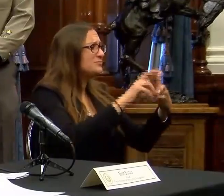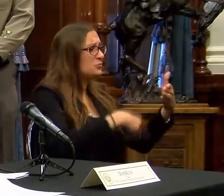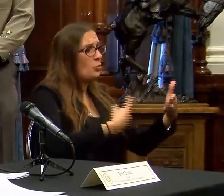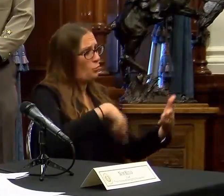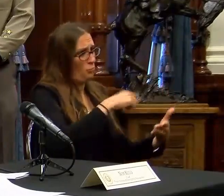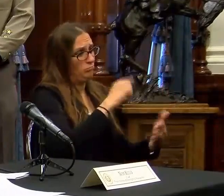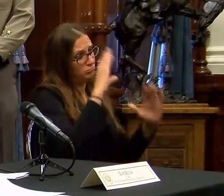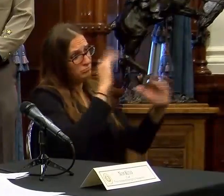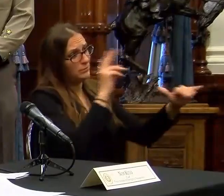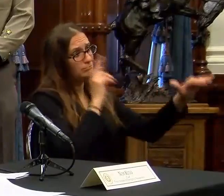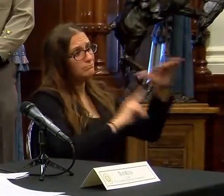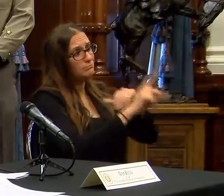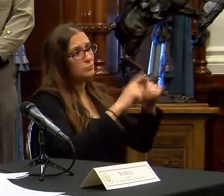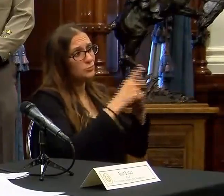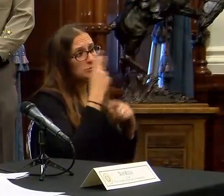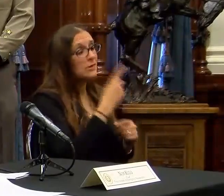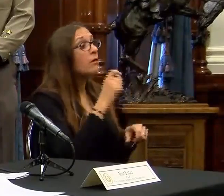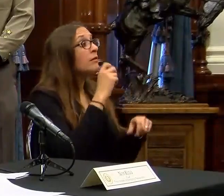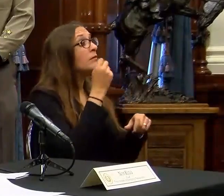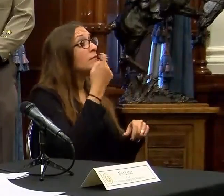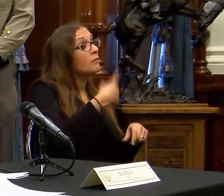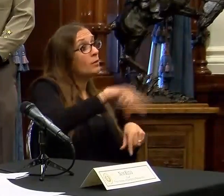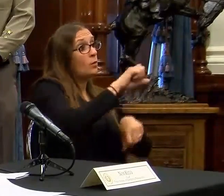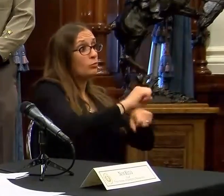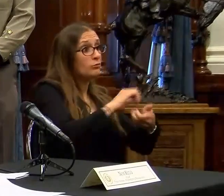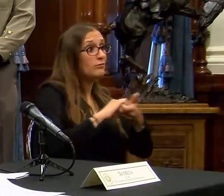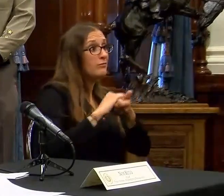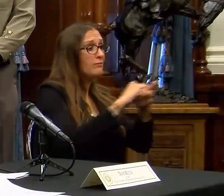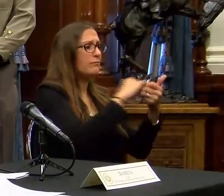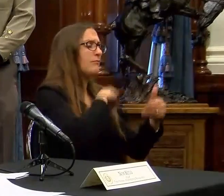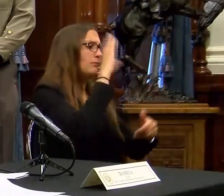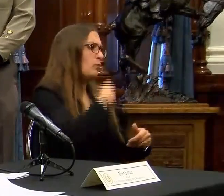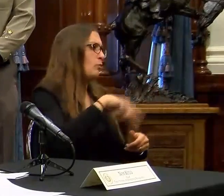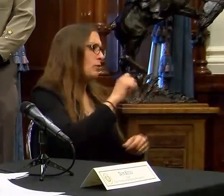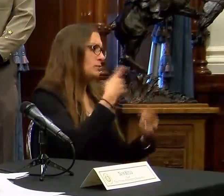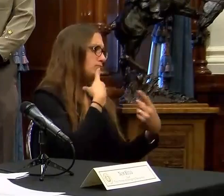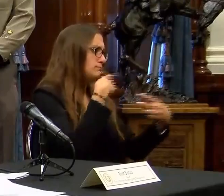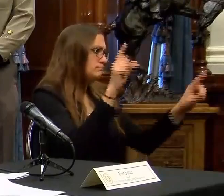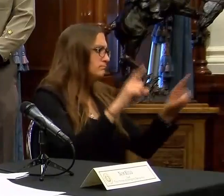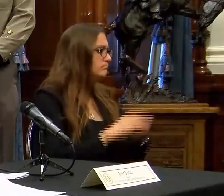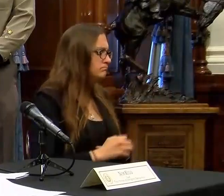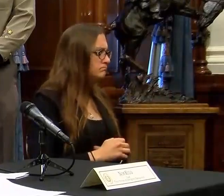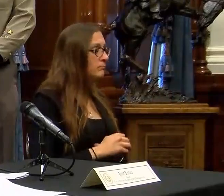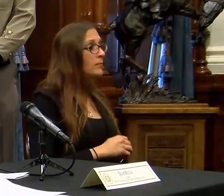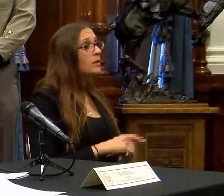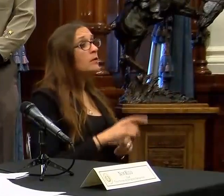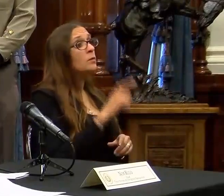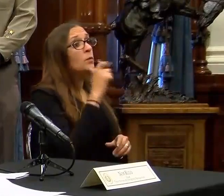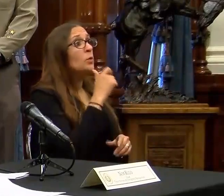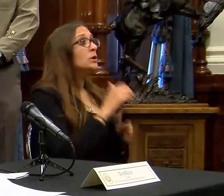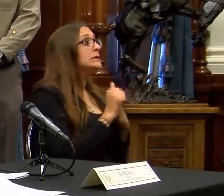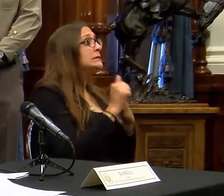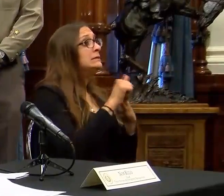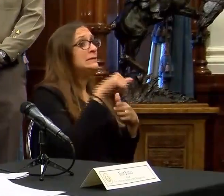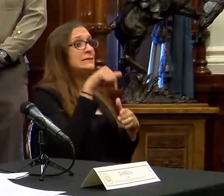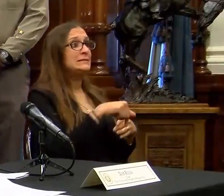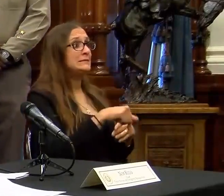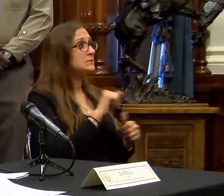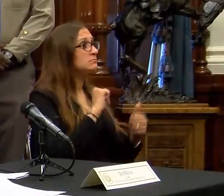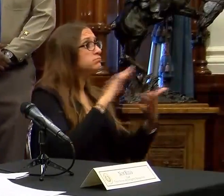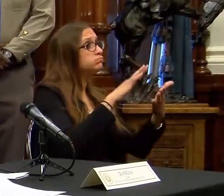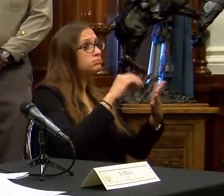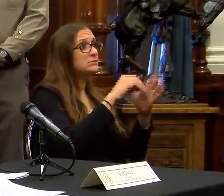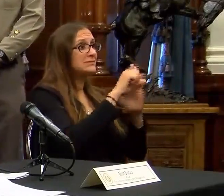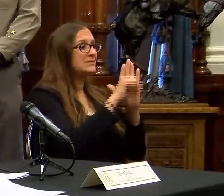see. Working together, I know that we can do it. Now, the leader of this effort in the state is